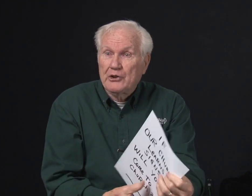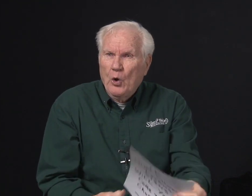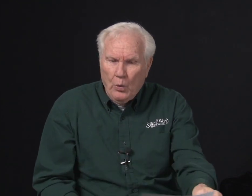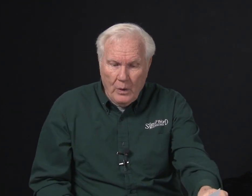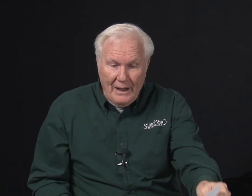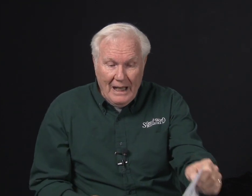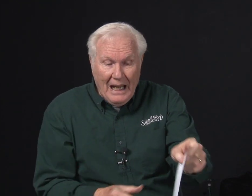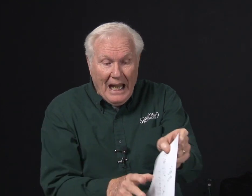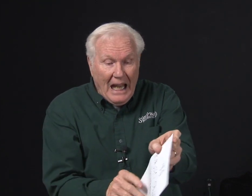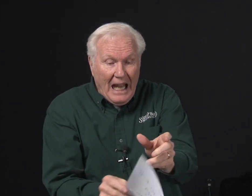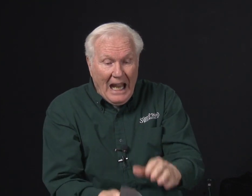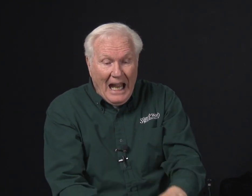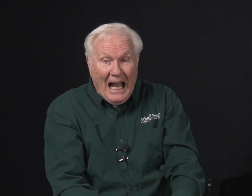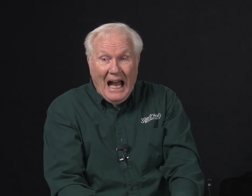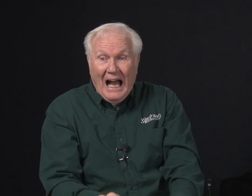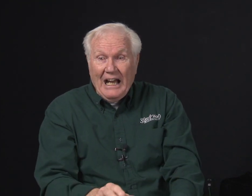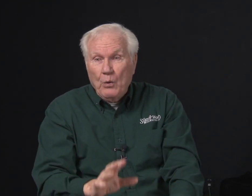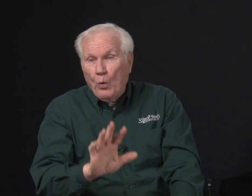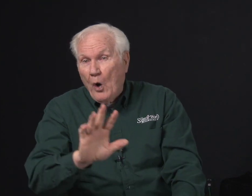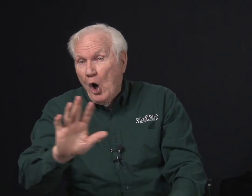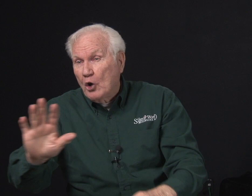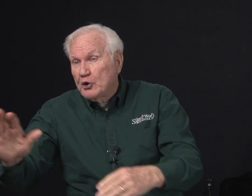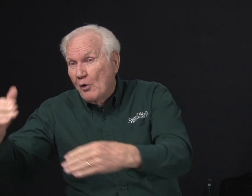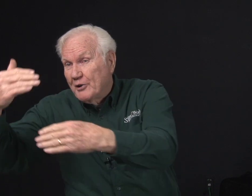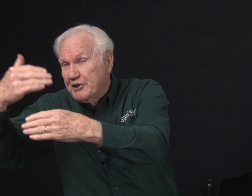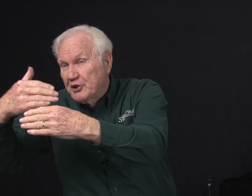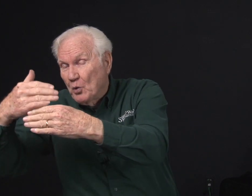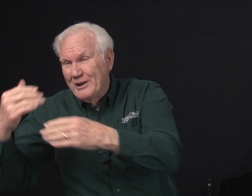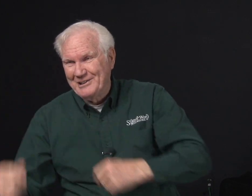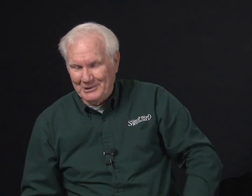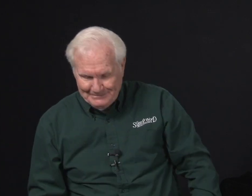So I walked over to the window.